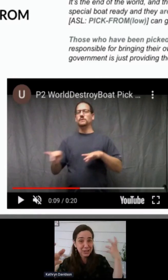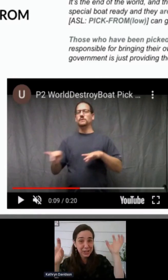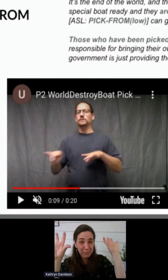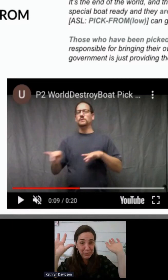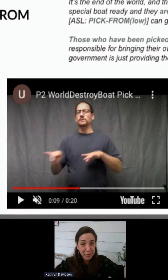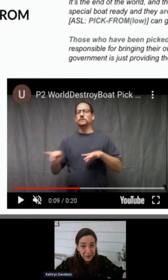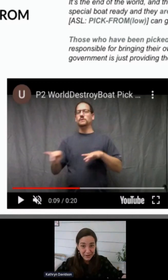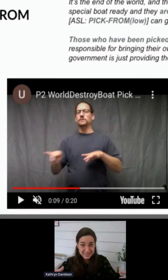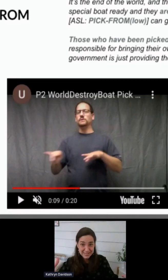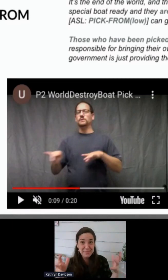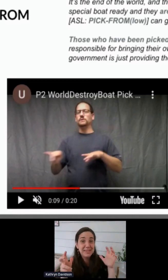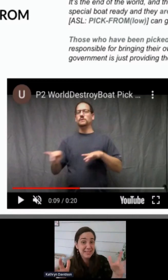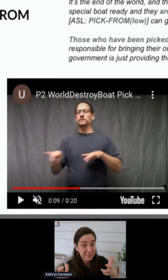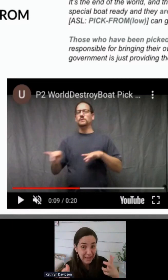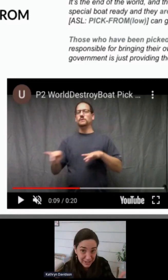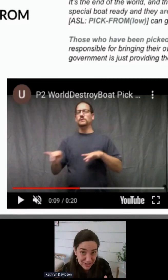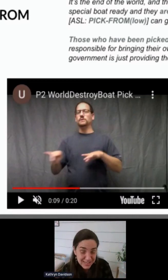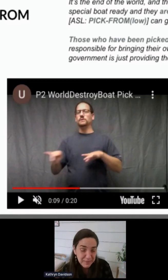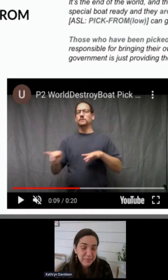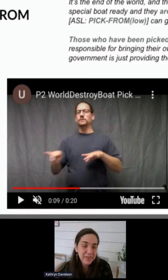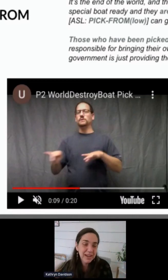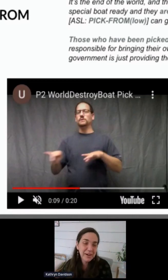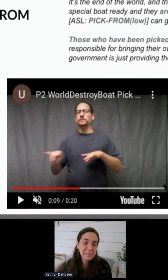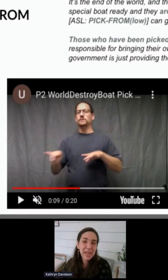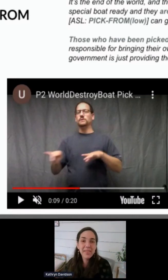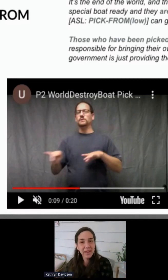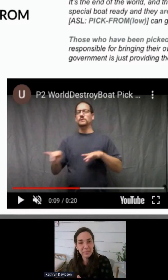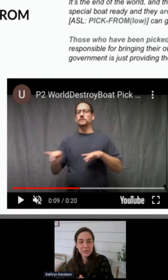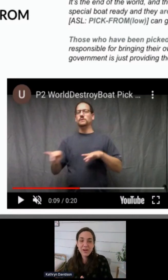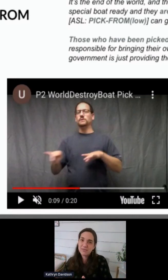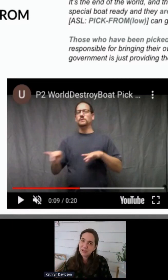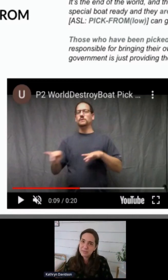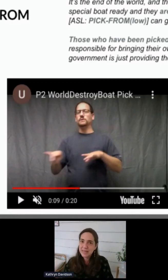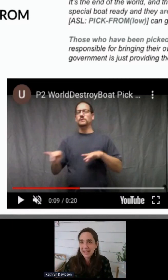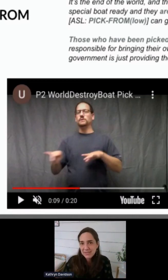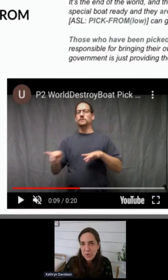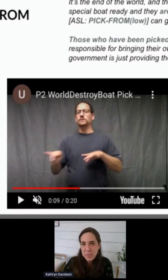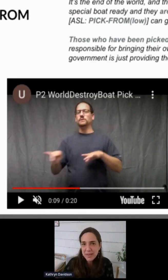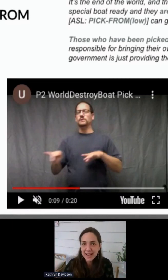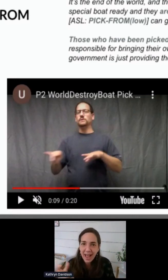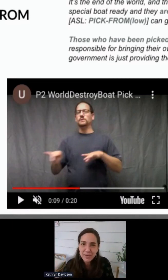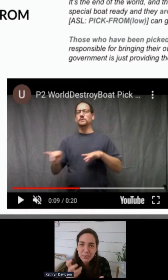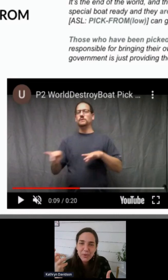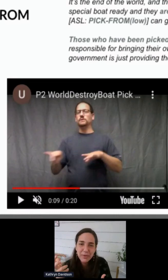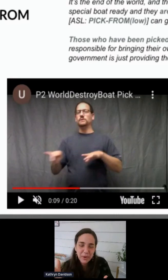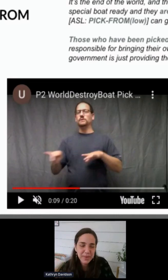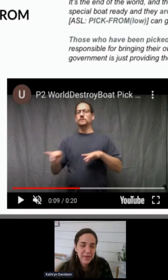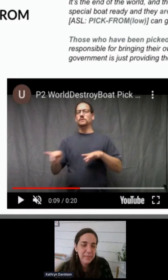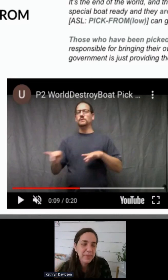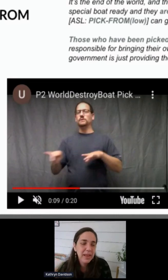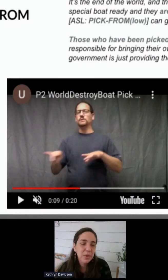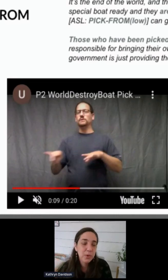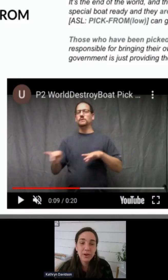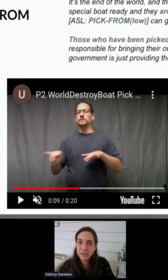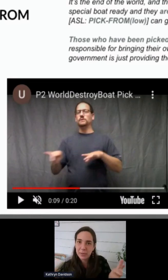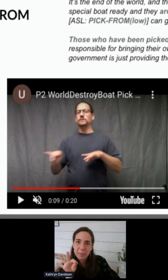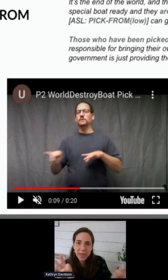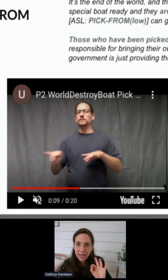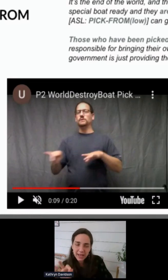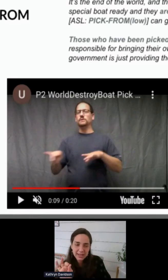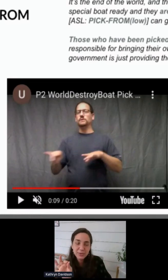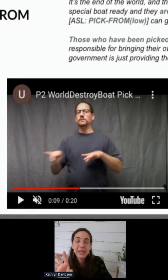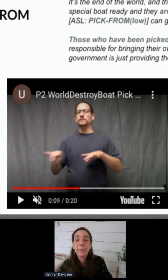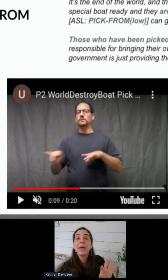seems like it's actually the pronoun system that does something interesting. And that when you have verbs like inform that like have a pronoun go with them, or a verb